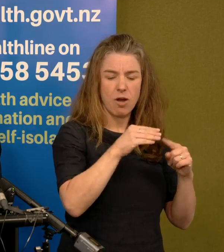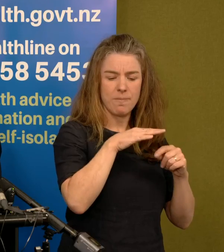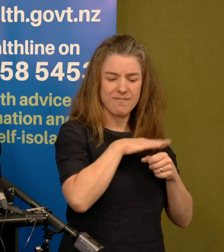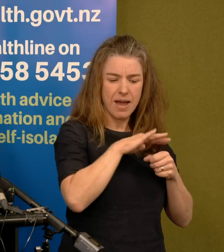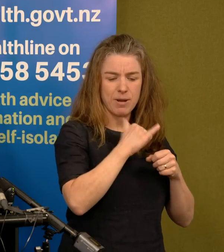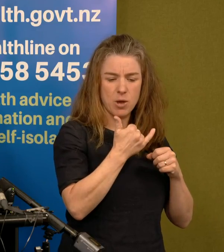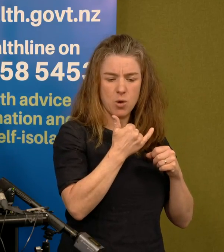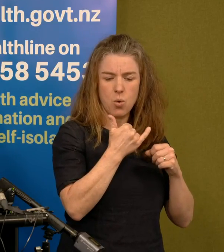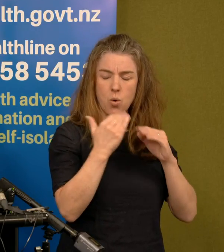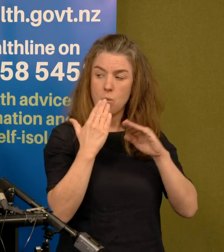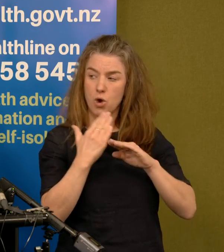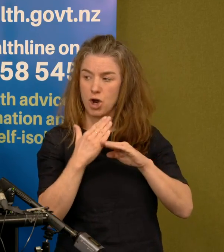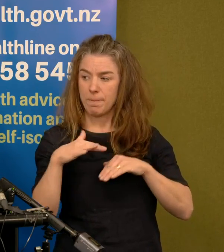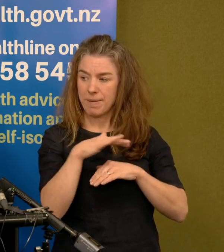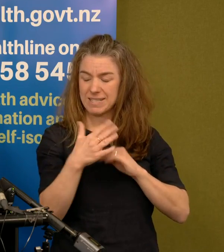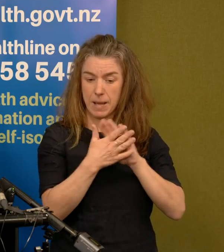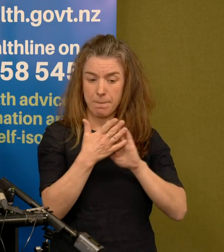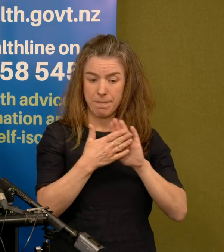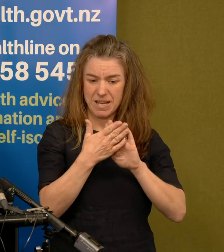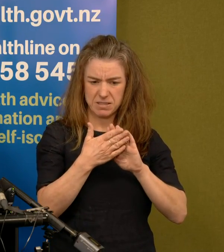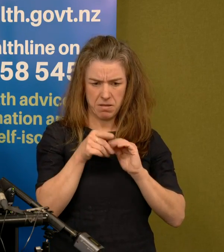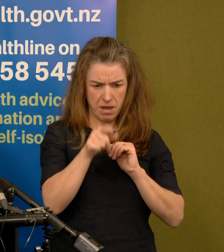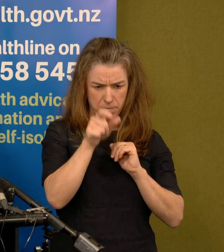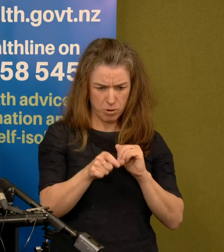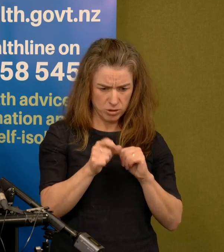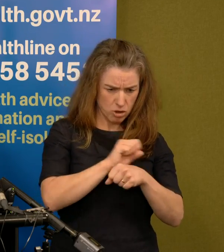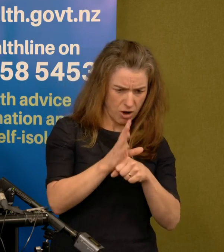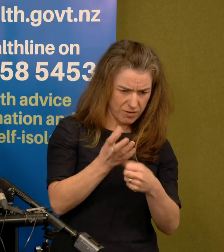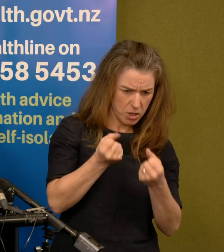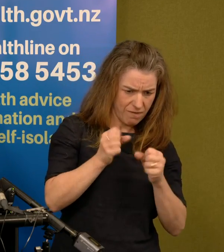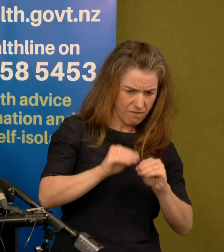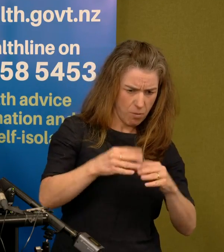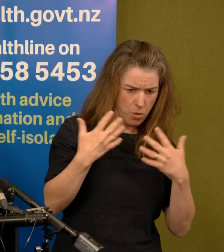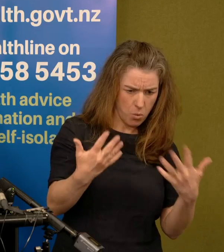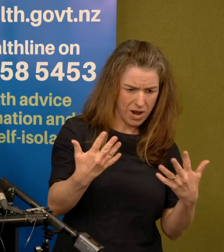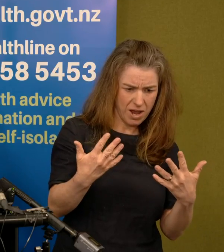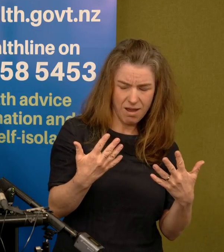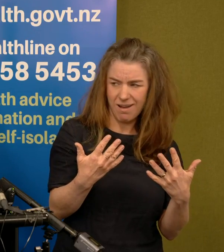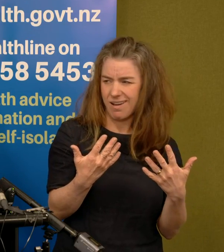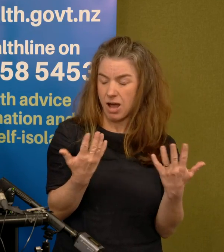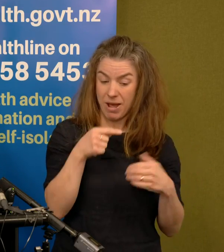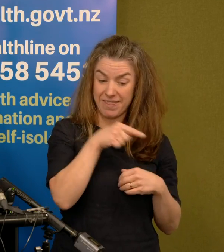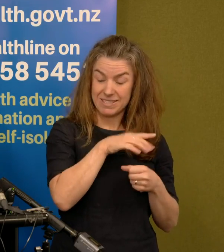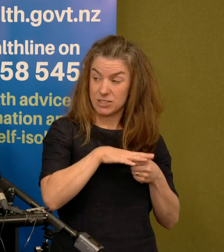know where the person actually contracted the disease from. And it's very clear here this is a case of